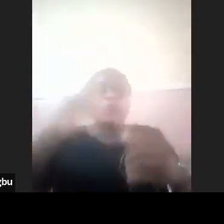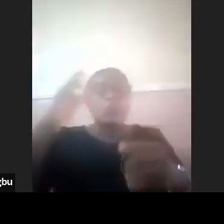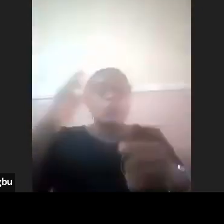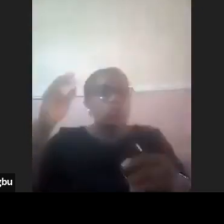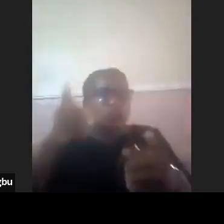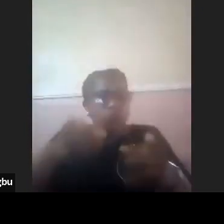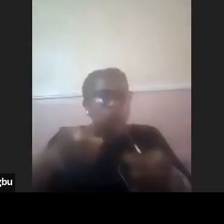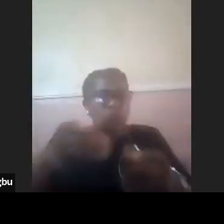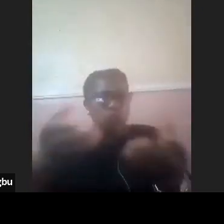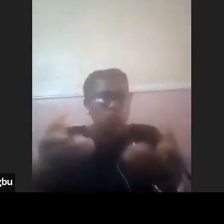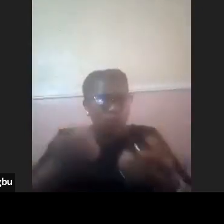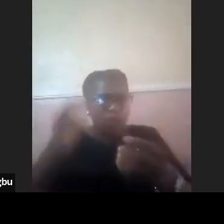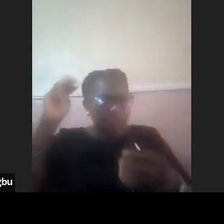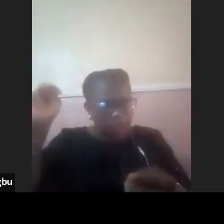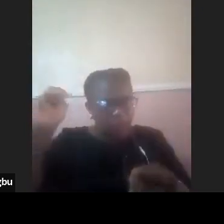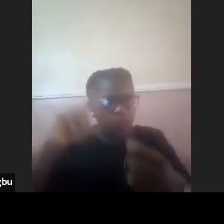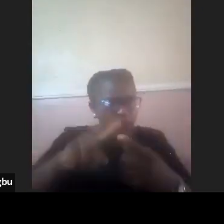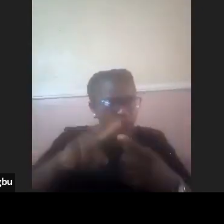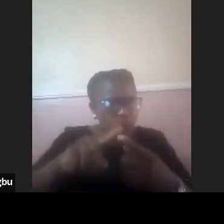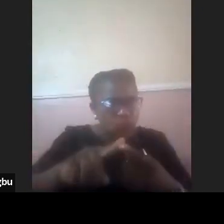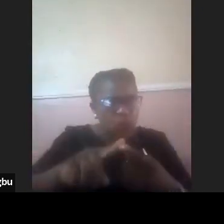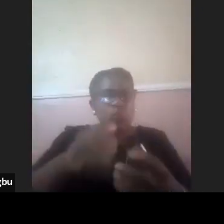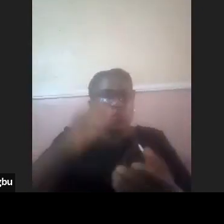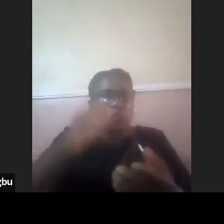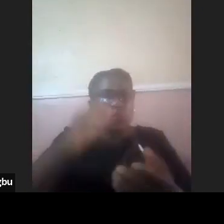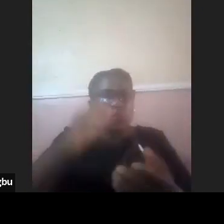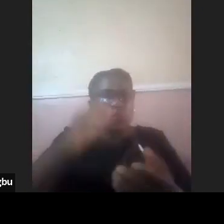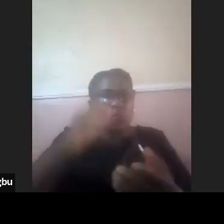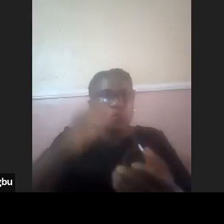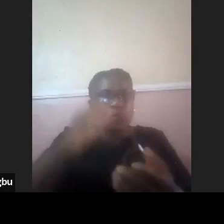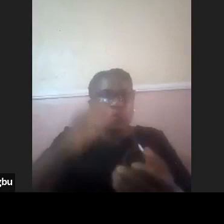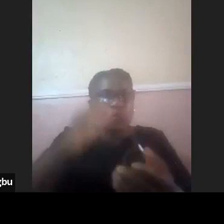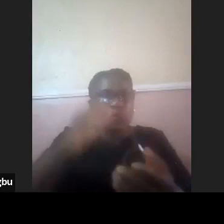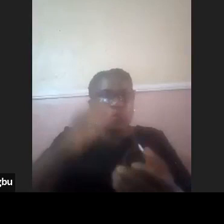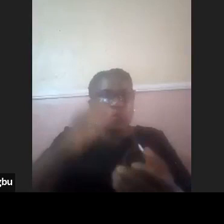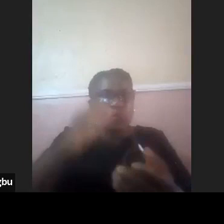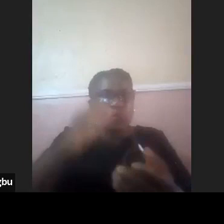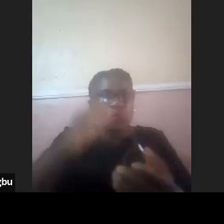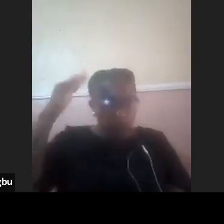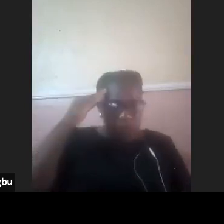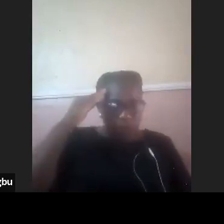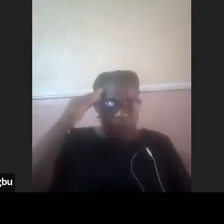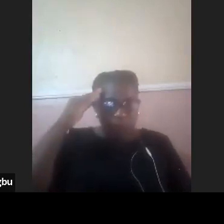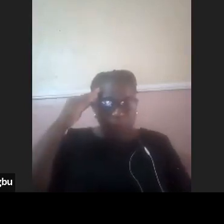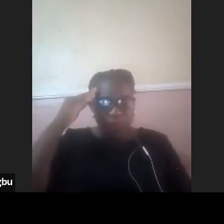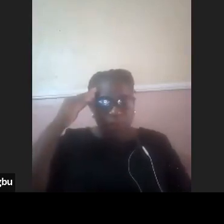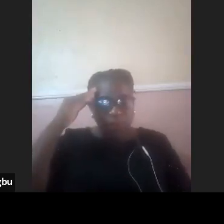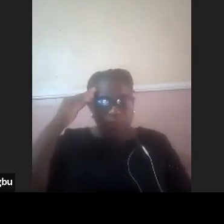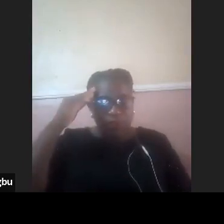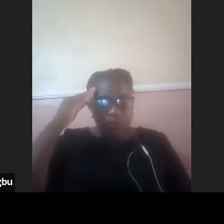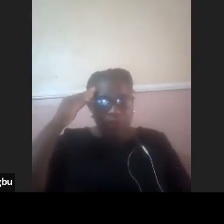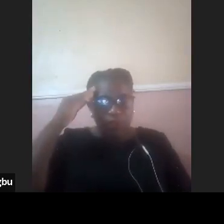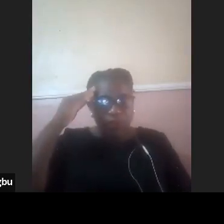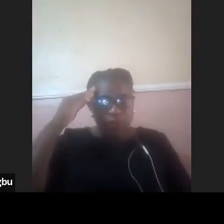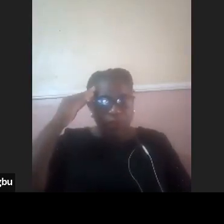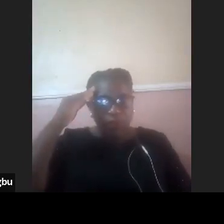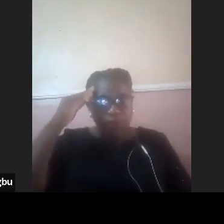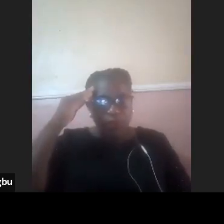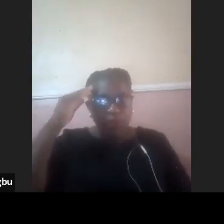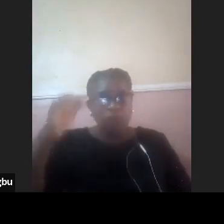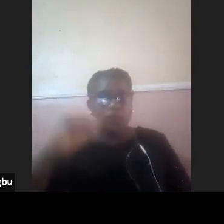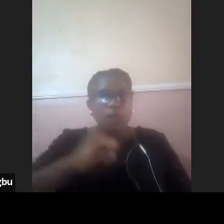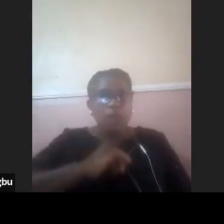media campaigns. I want to set up campaigns on Facebook. I want to set up campaigns